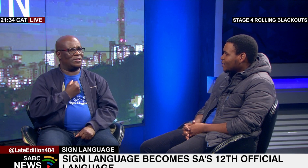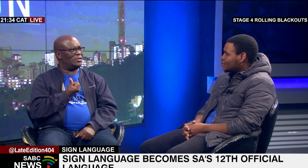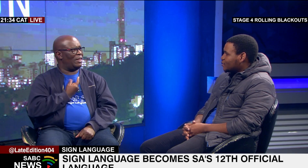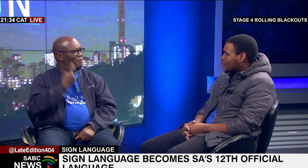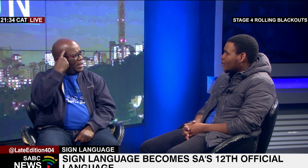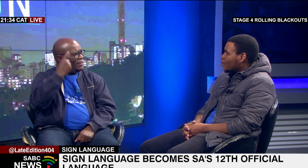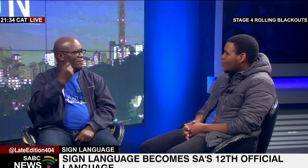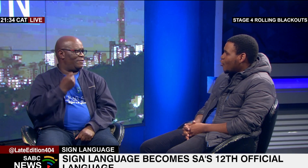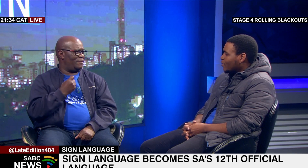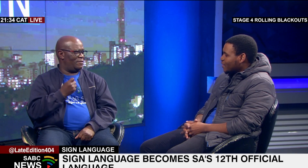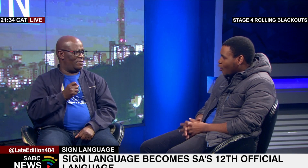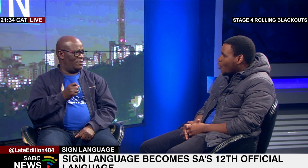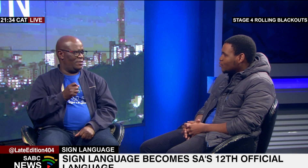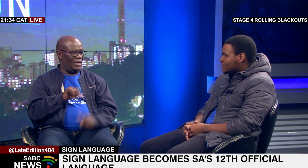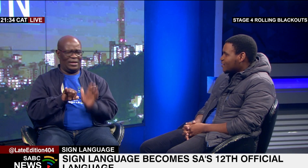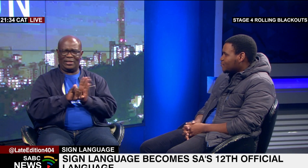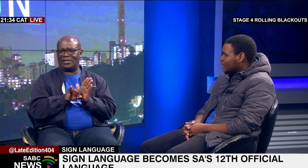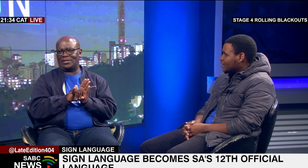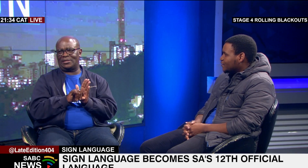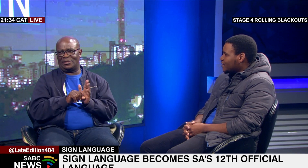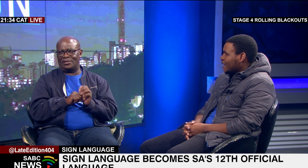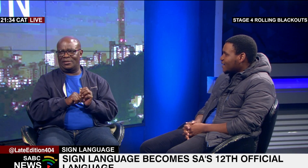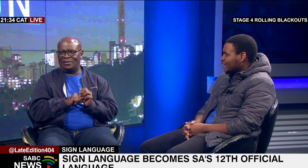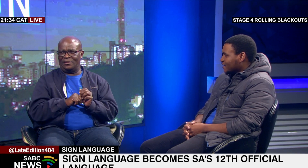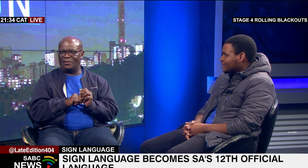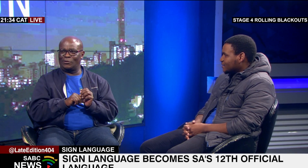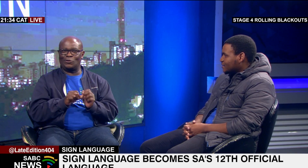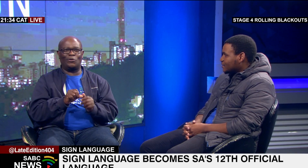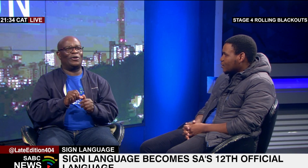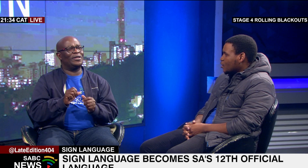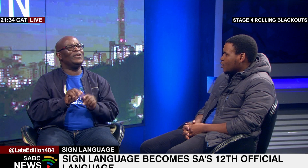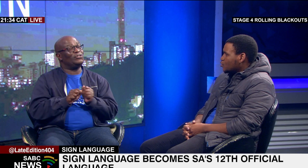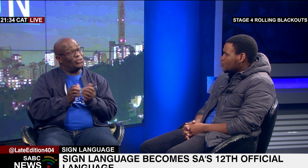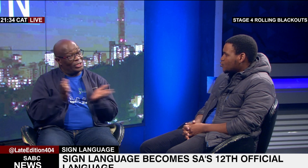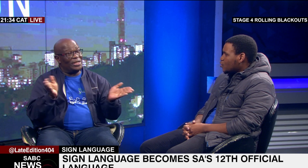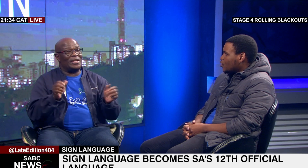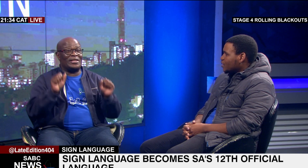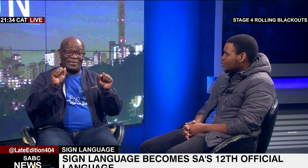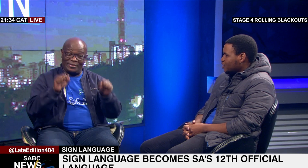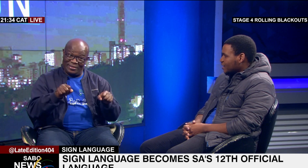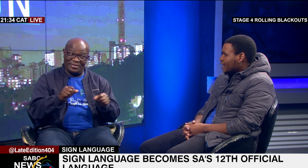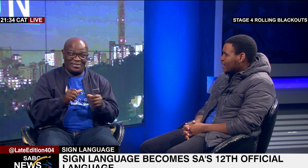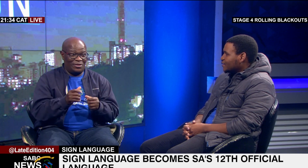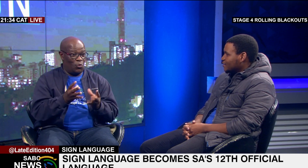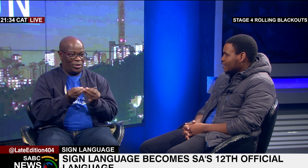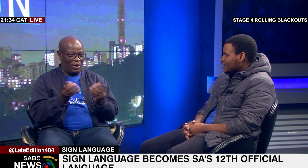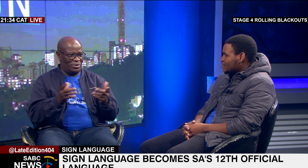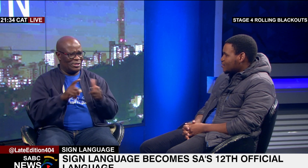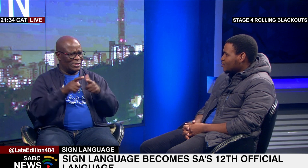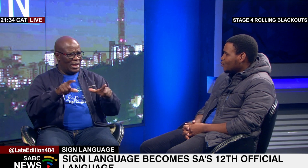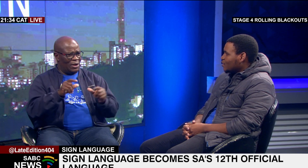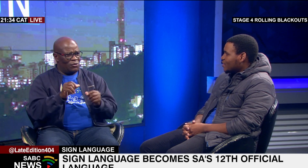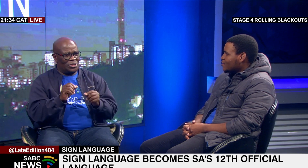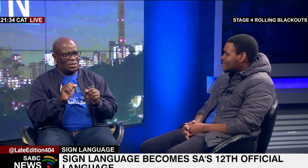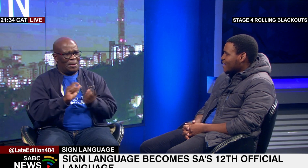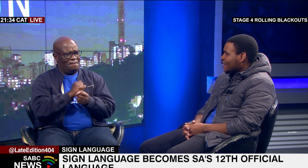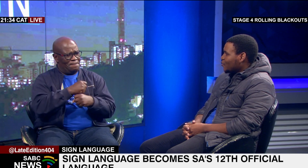impact on their own self-belief and identity. So in general, yes, without sign